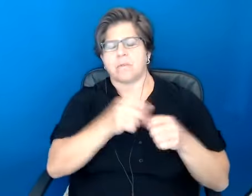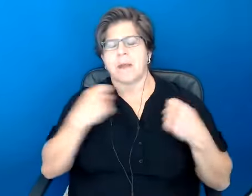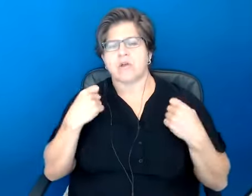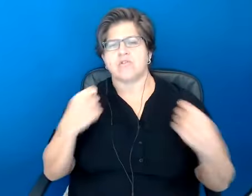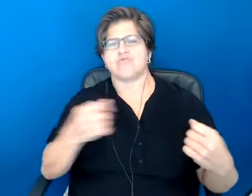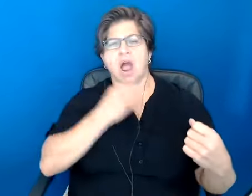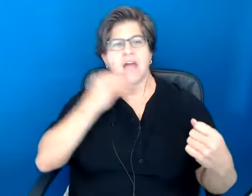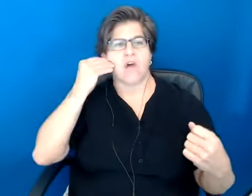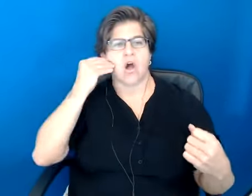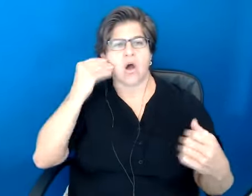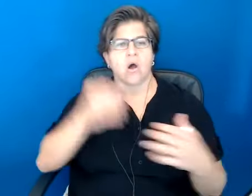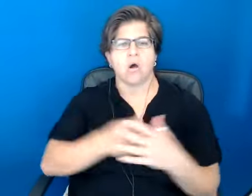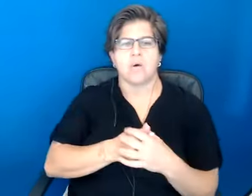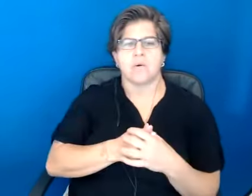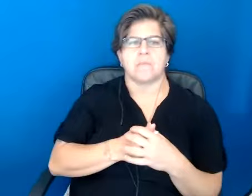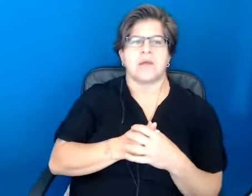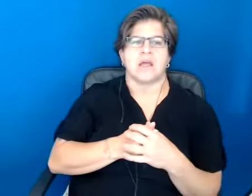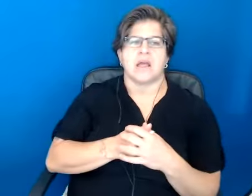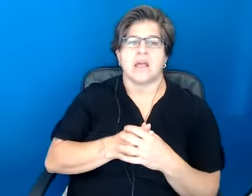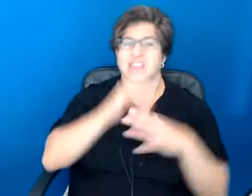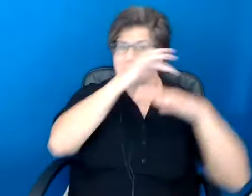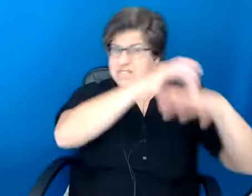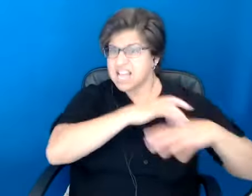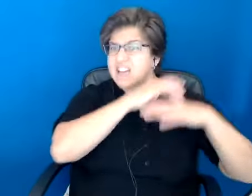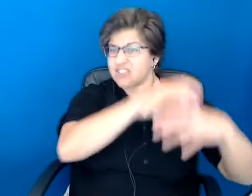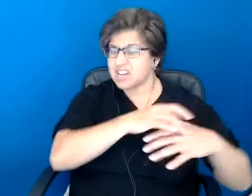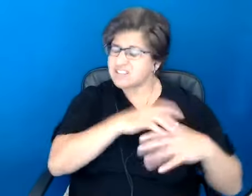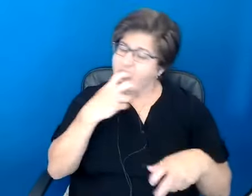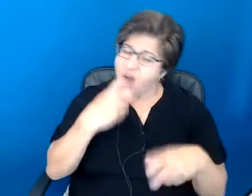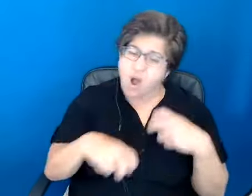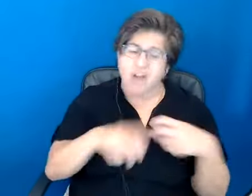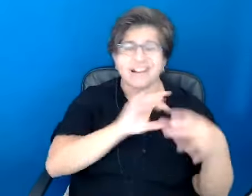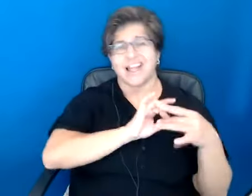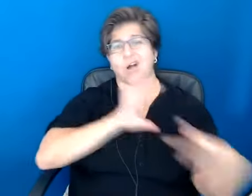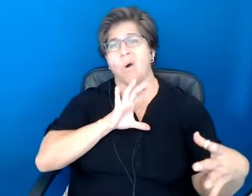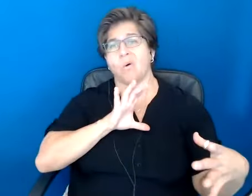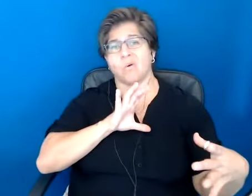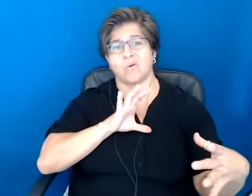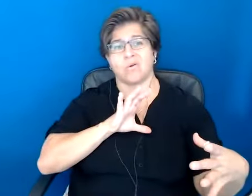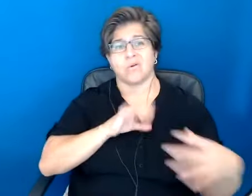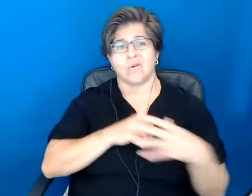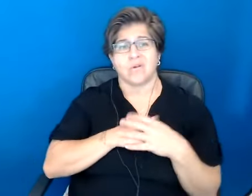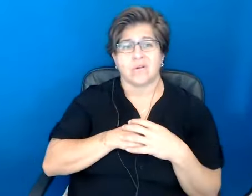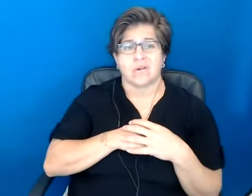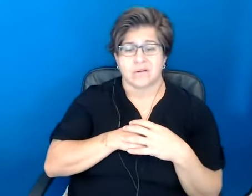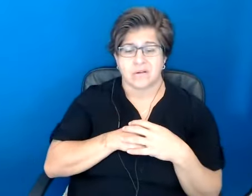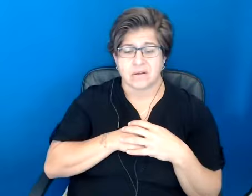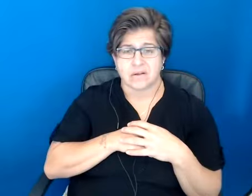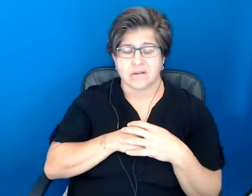me to detach from my husband. That helped me. And do you know that drive home? I always remember that drive home, being frightened, wondering if he's in, if there's no